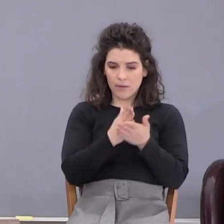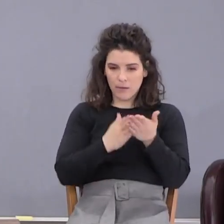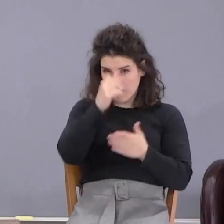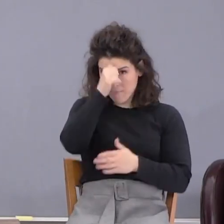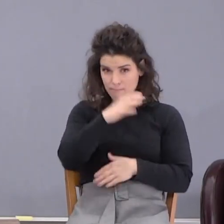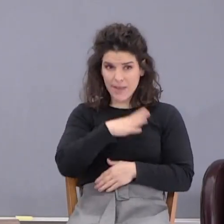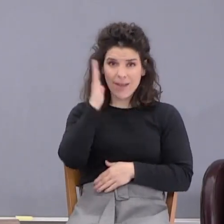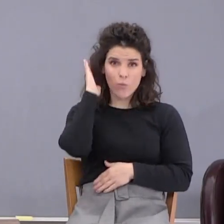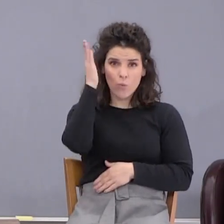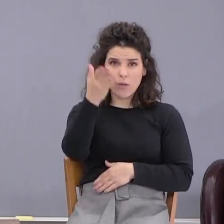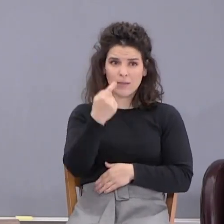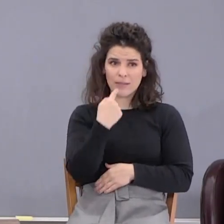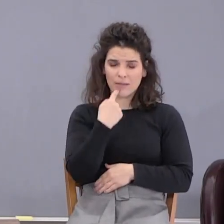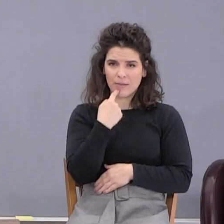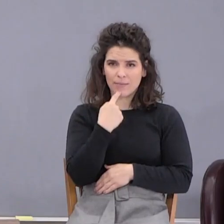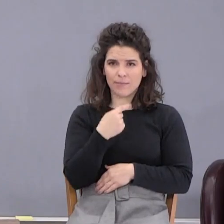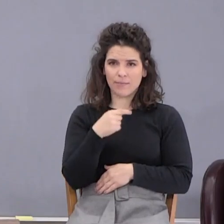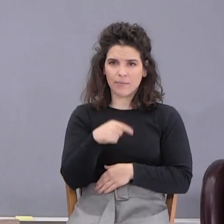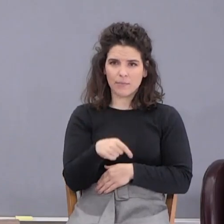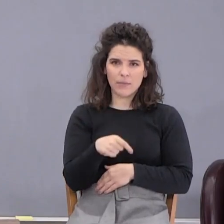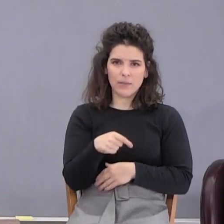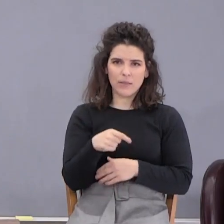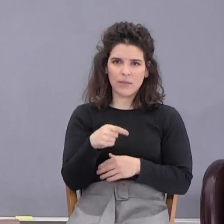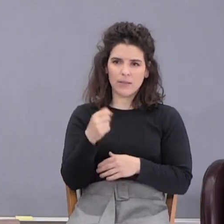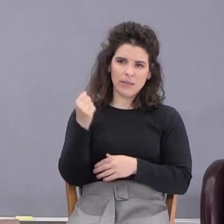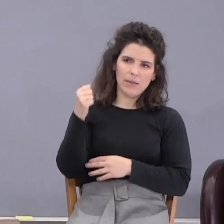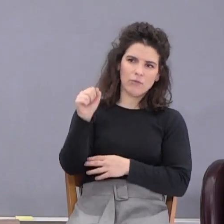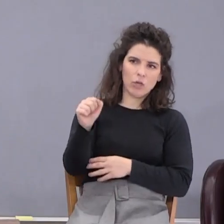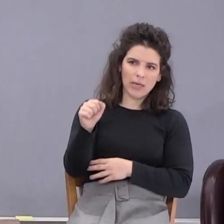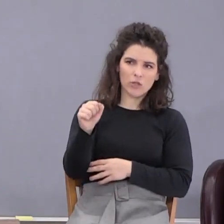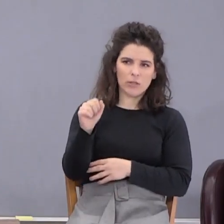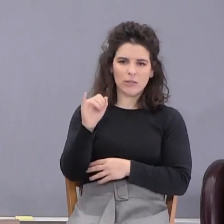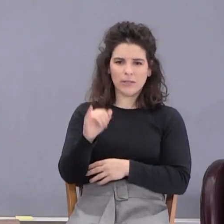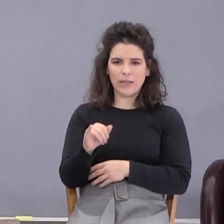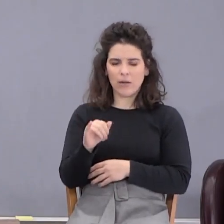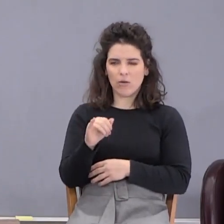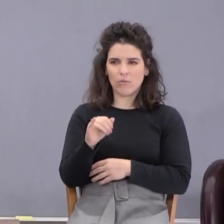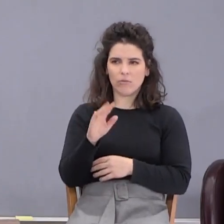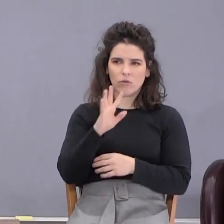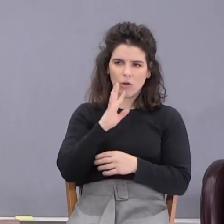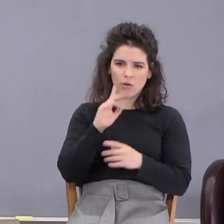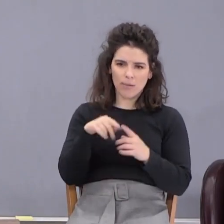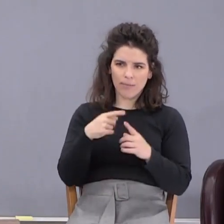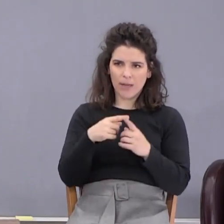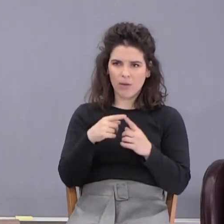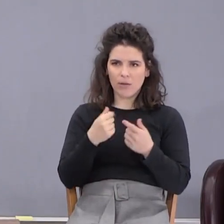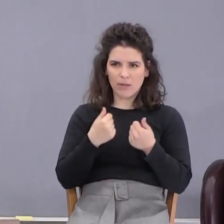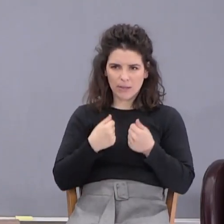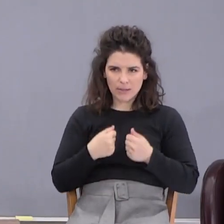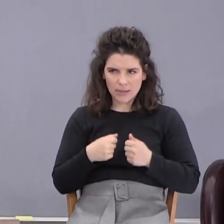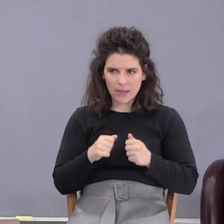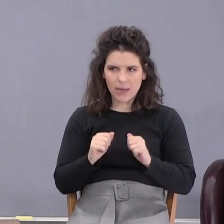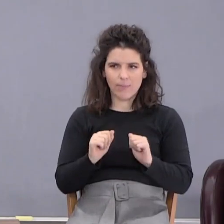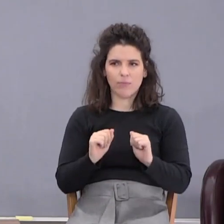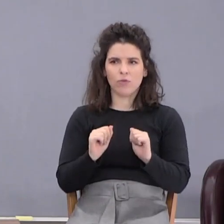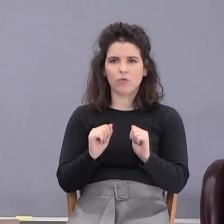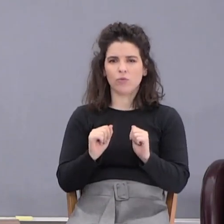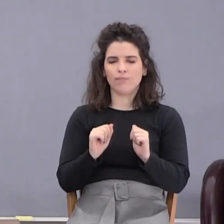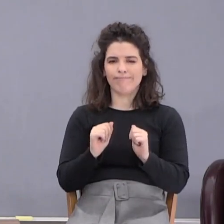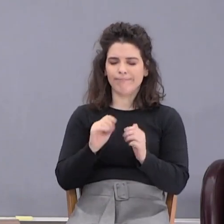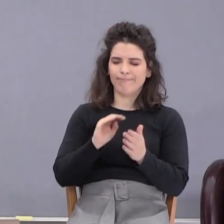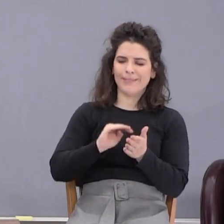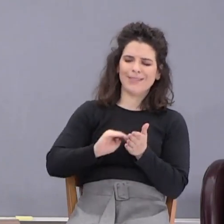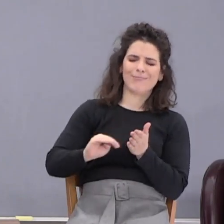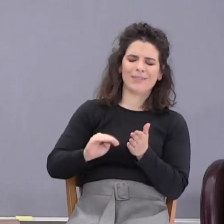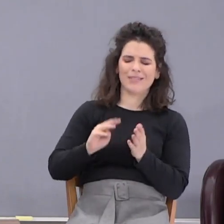okay, here is the objections that are raised in an attempt to